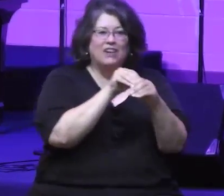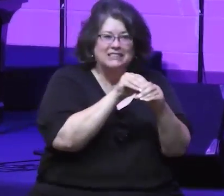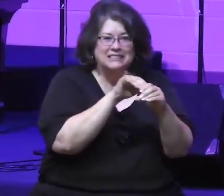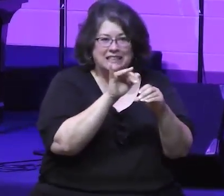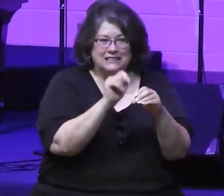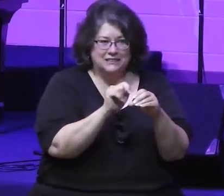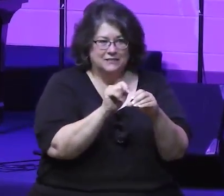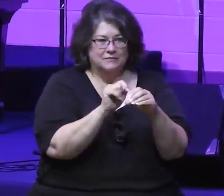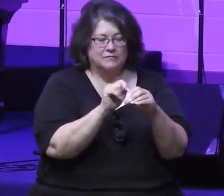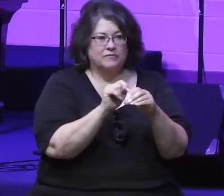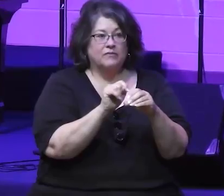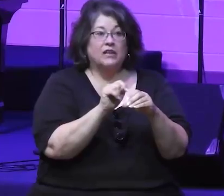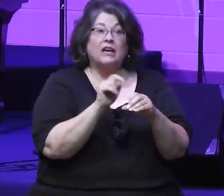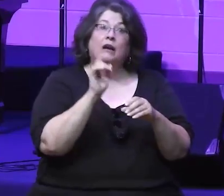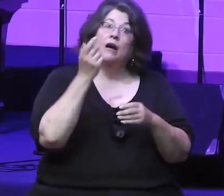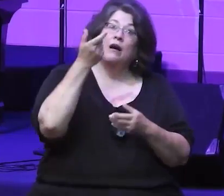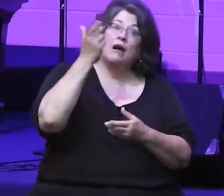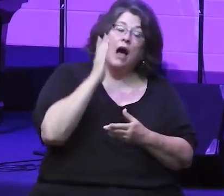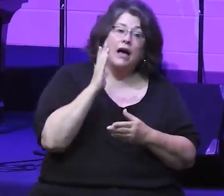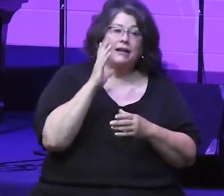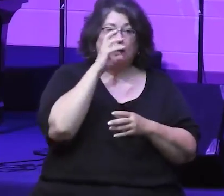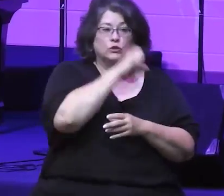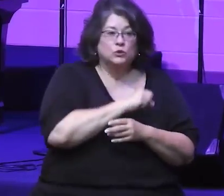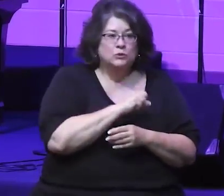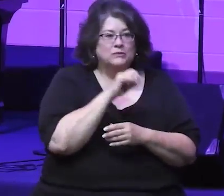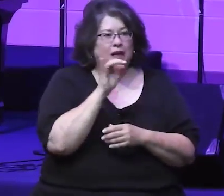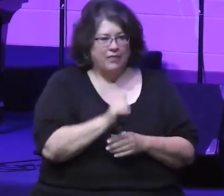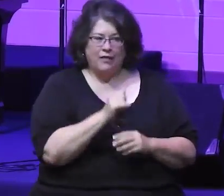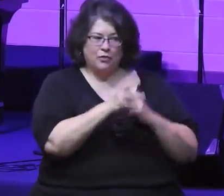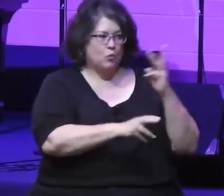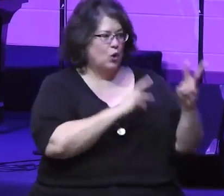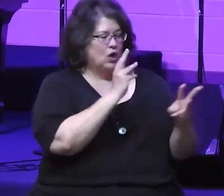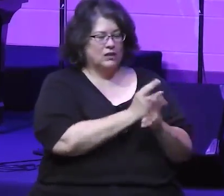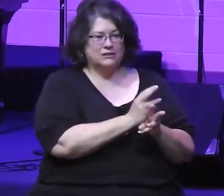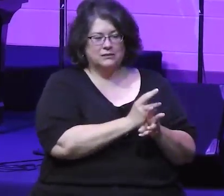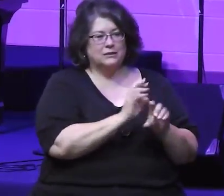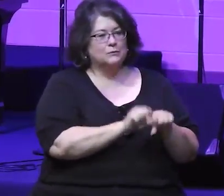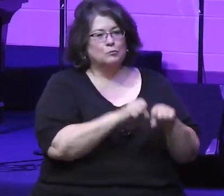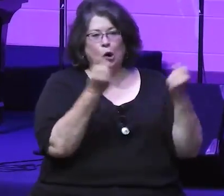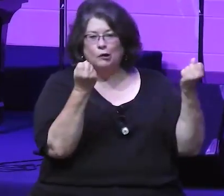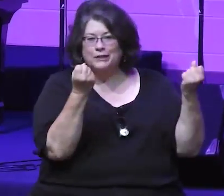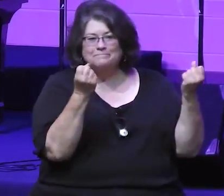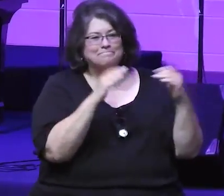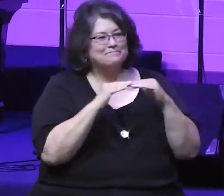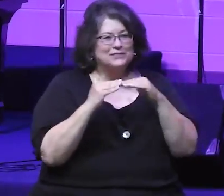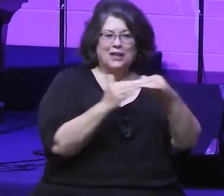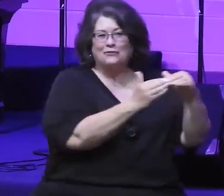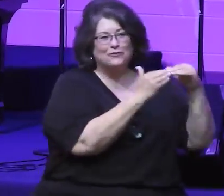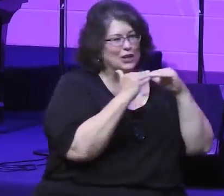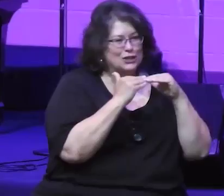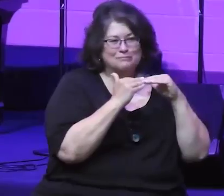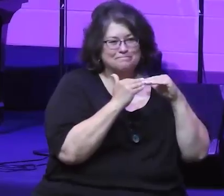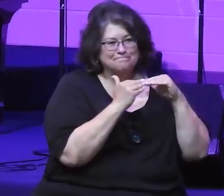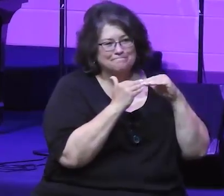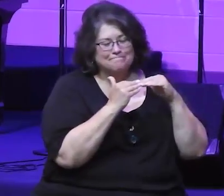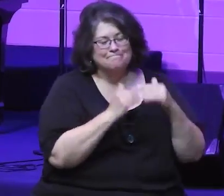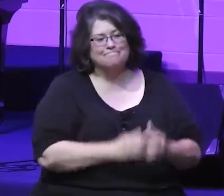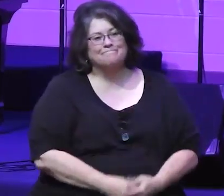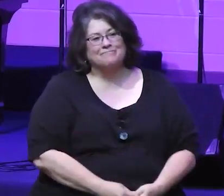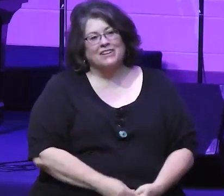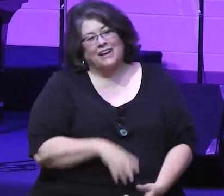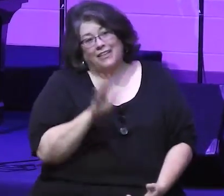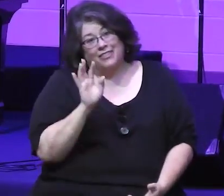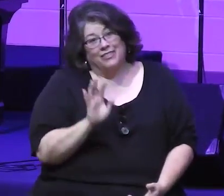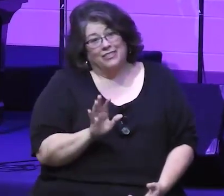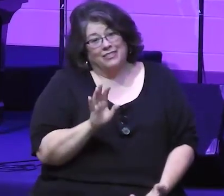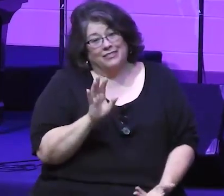assumes that the world is unbroken. And it assumes that there are systems in place that don't create barriers to equity. And